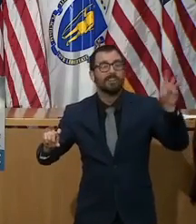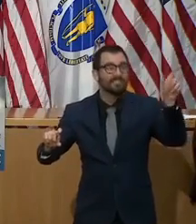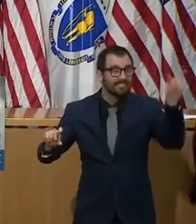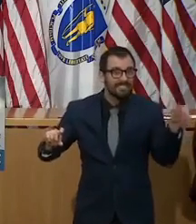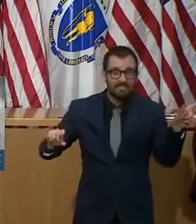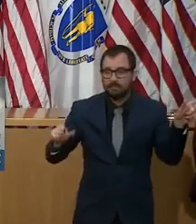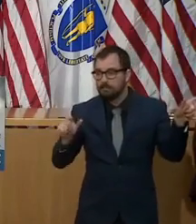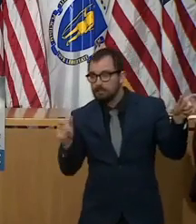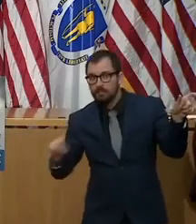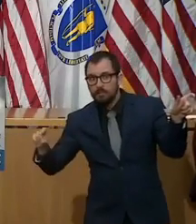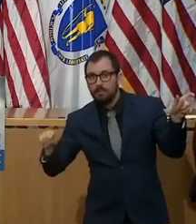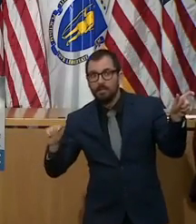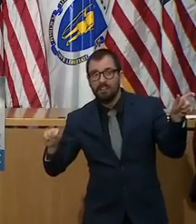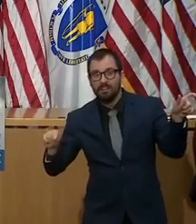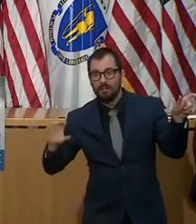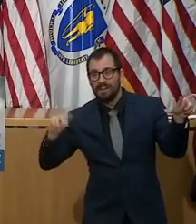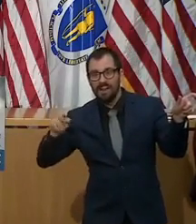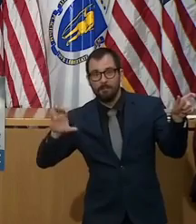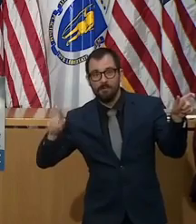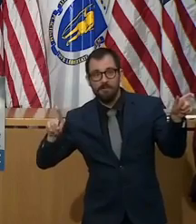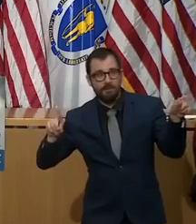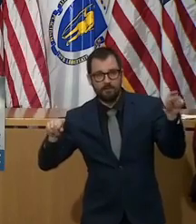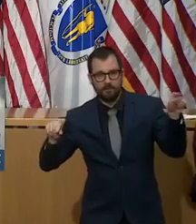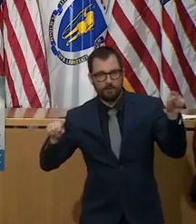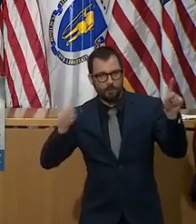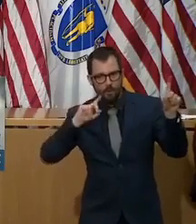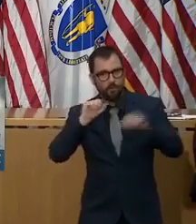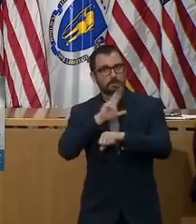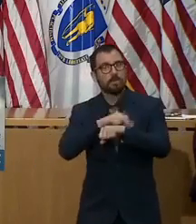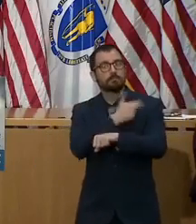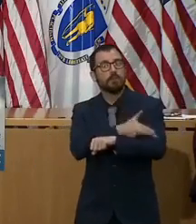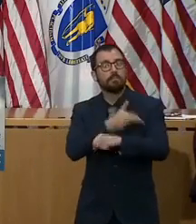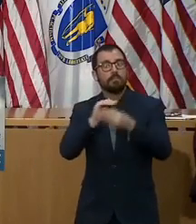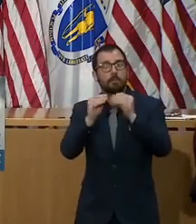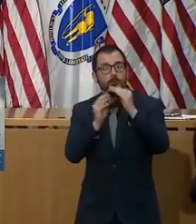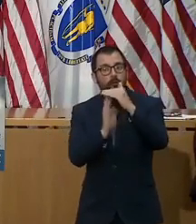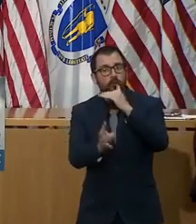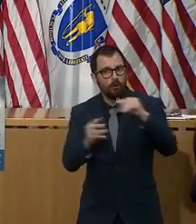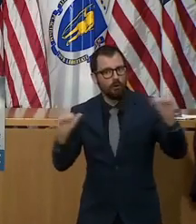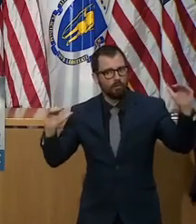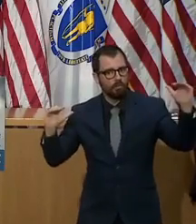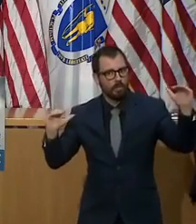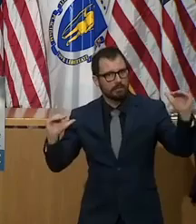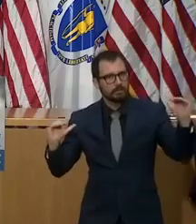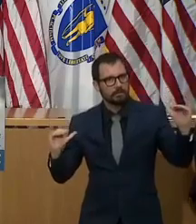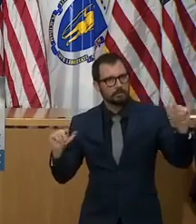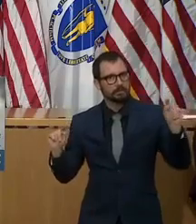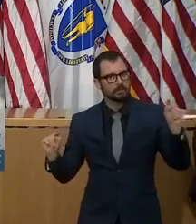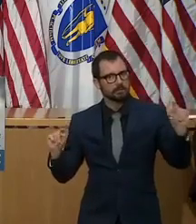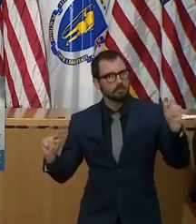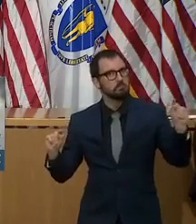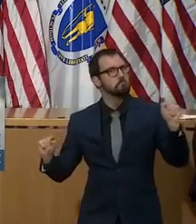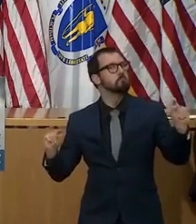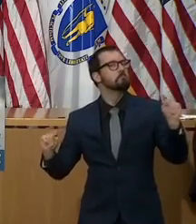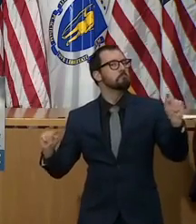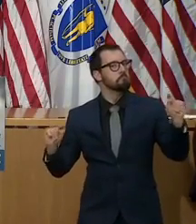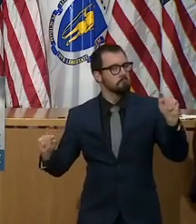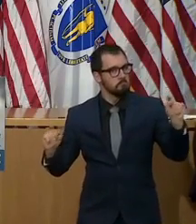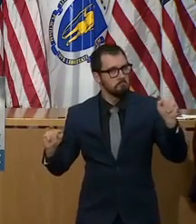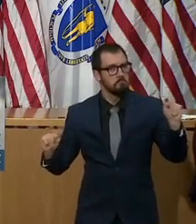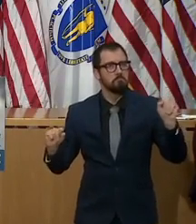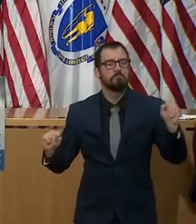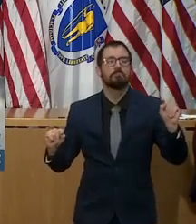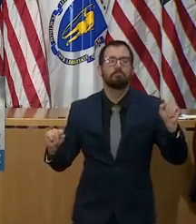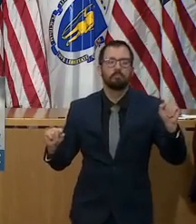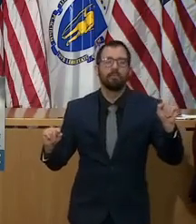or 6 days. Our hospitals are also reporting that more people are coming in to hospitals for treatment and medical care